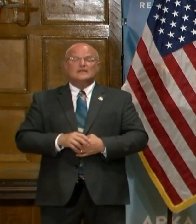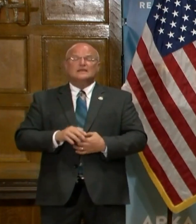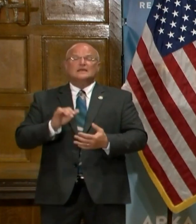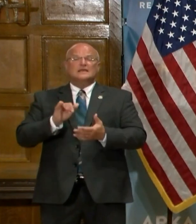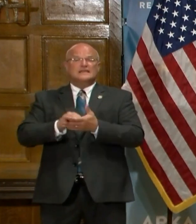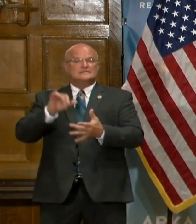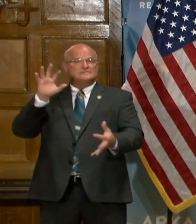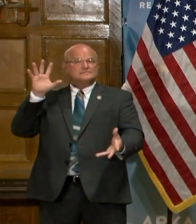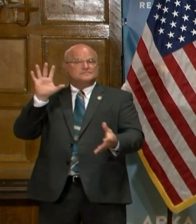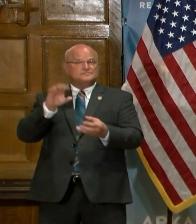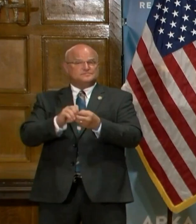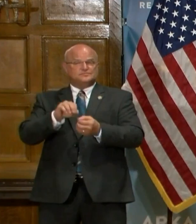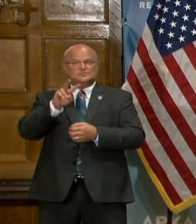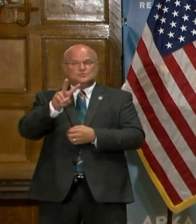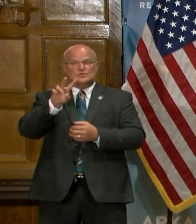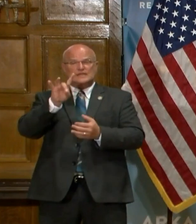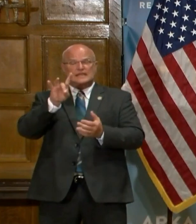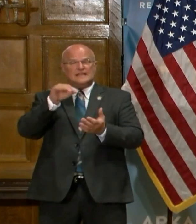That brings us to